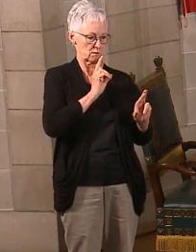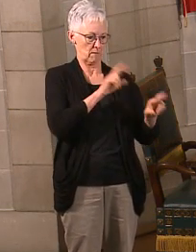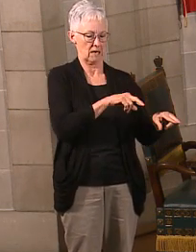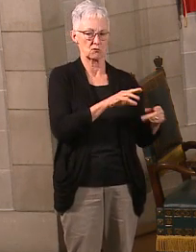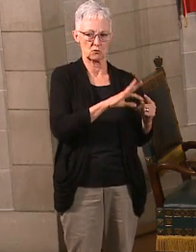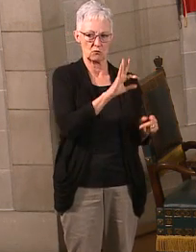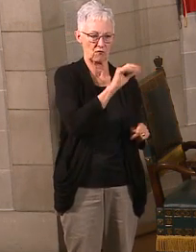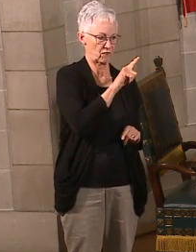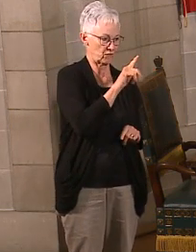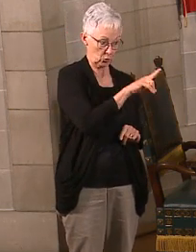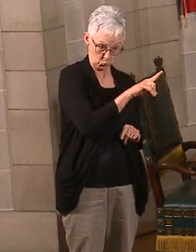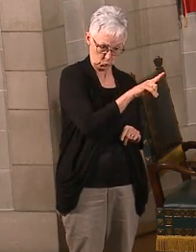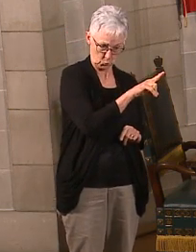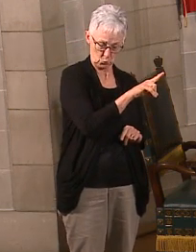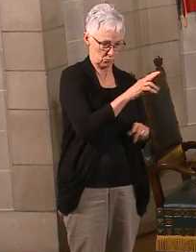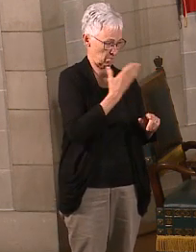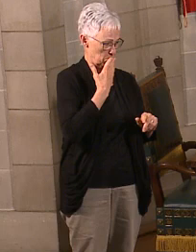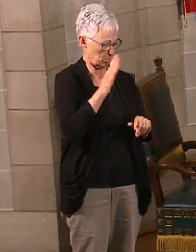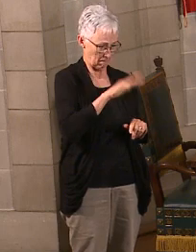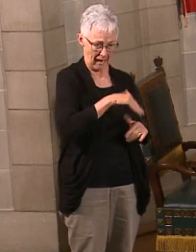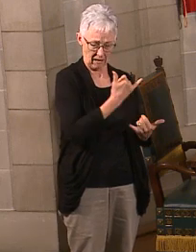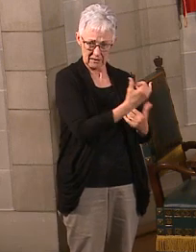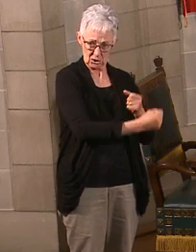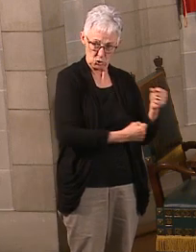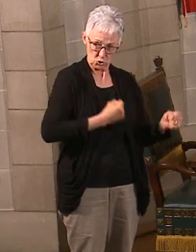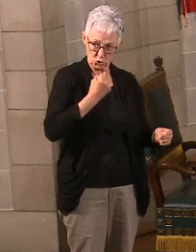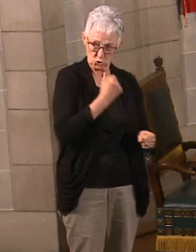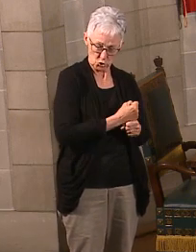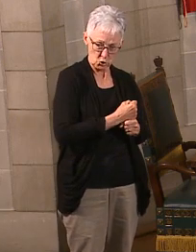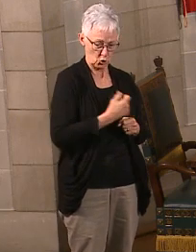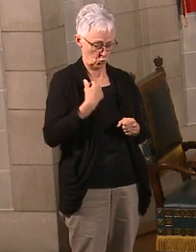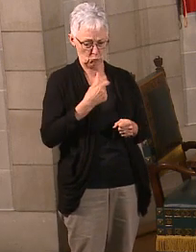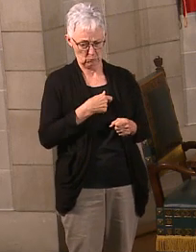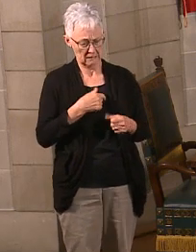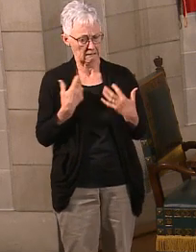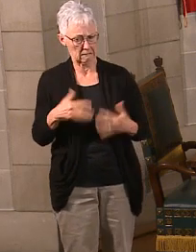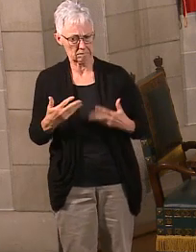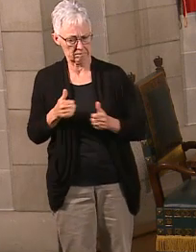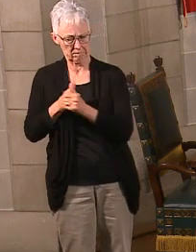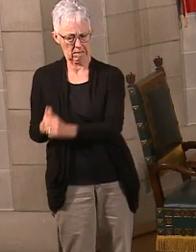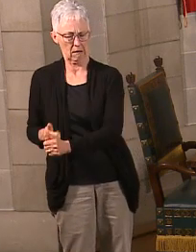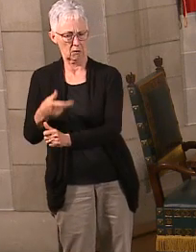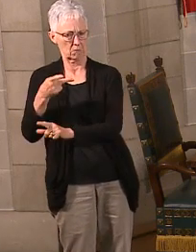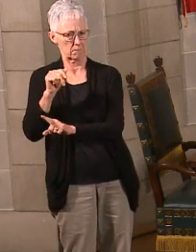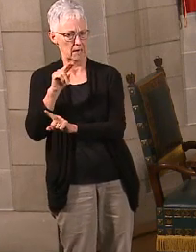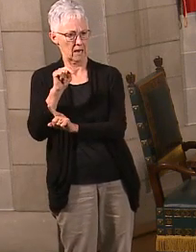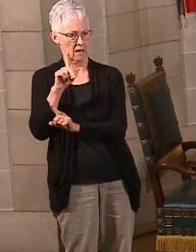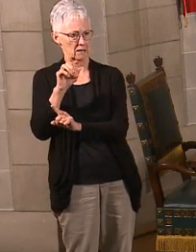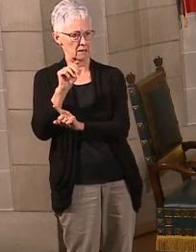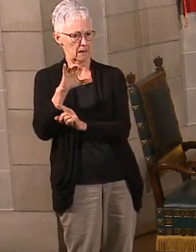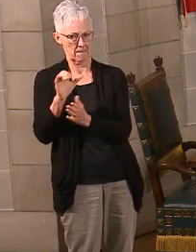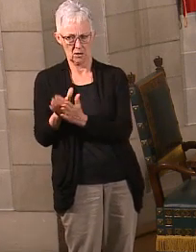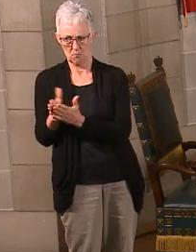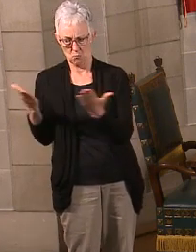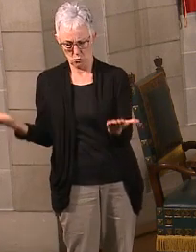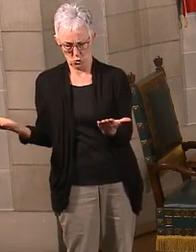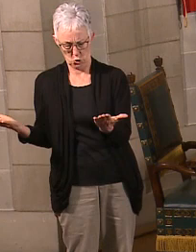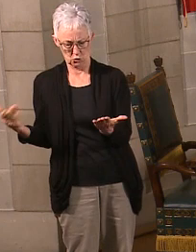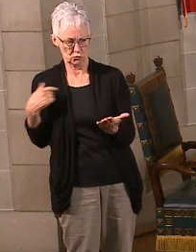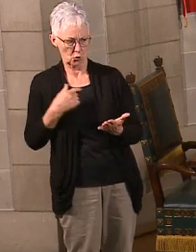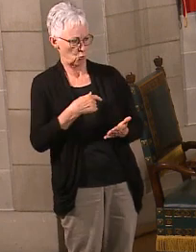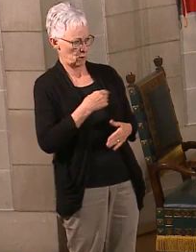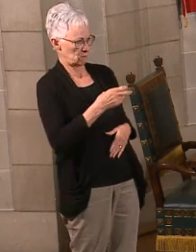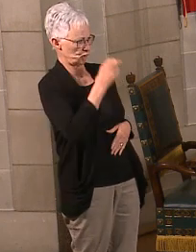went back, we made sure that we had good food inventories and actually took them up a little higher because we just saw the potential that there could be some supply